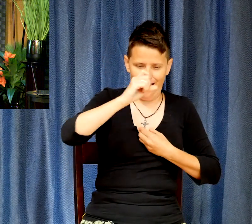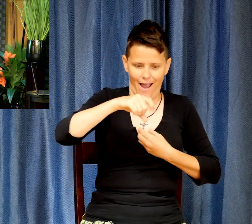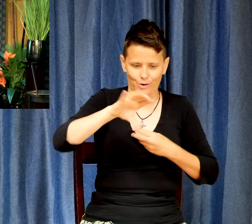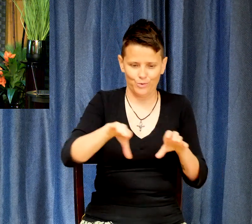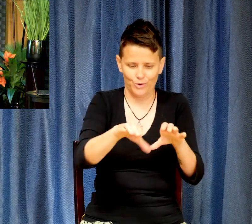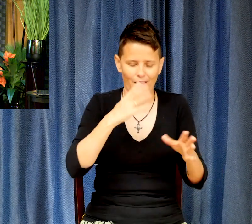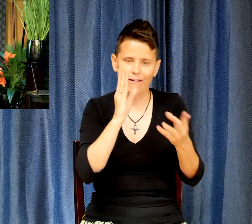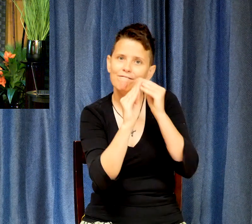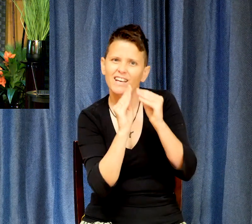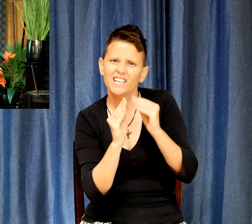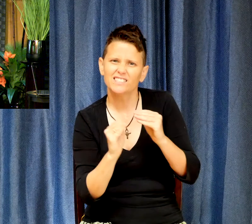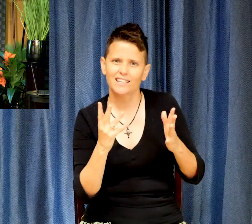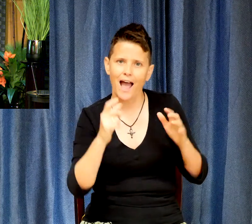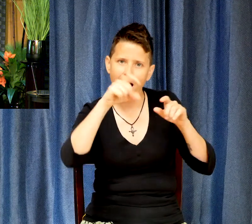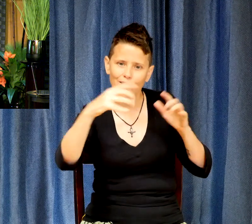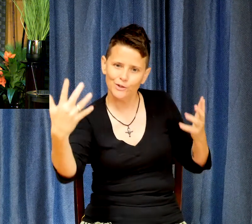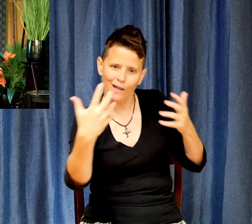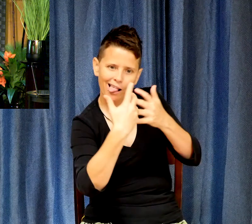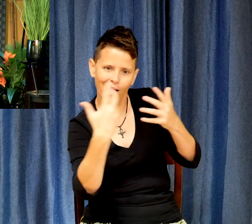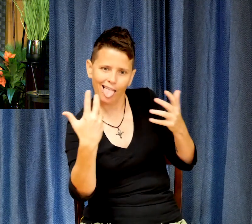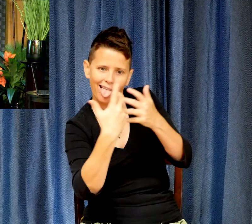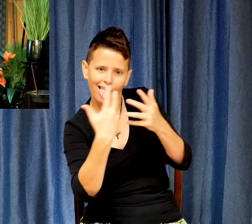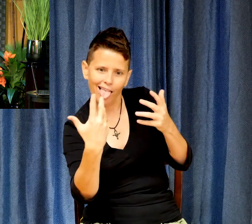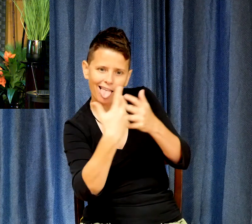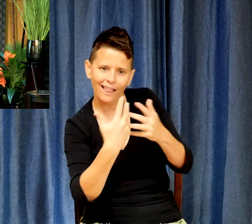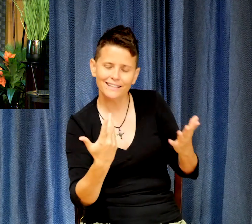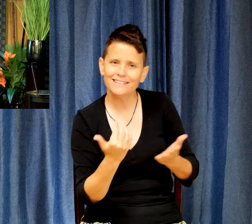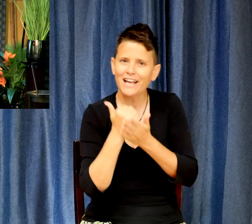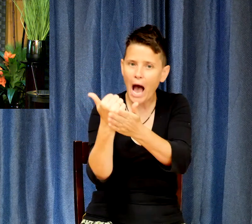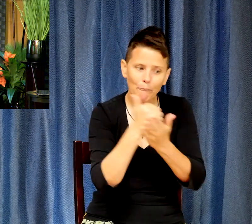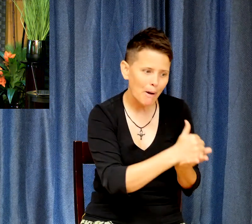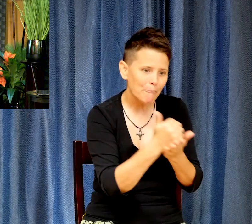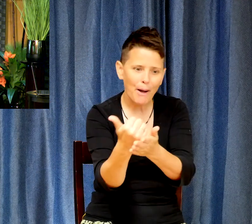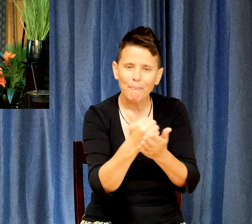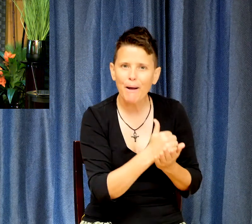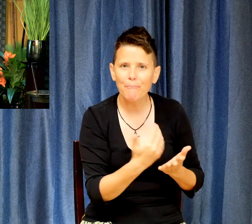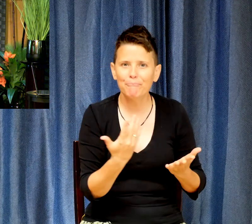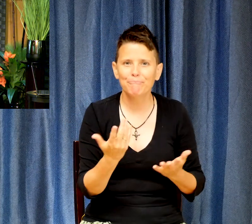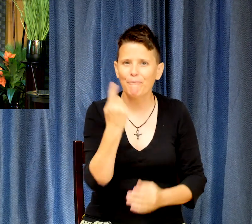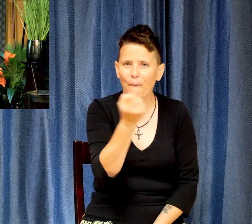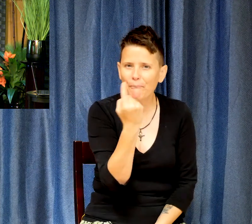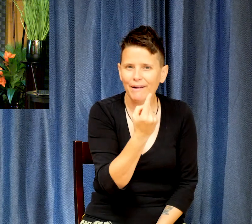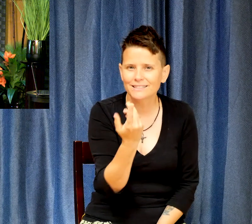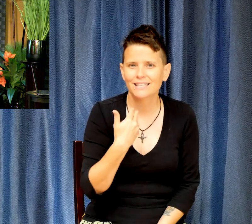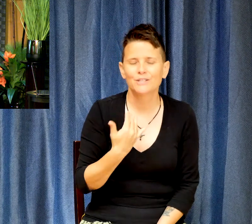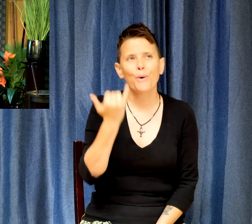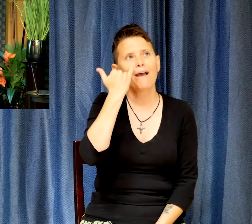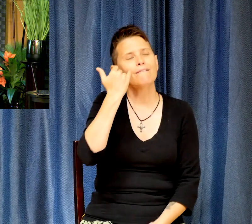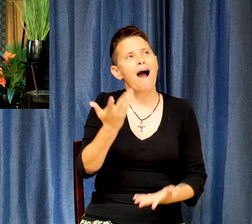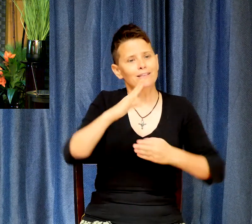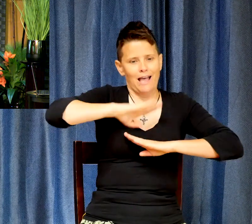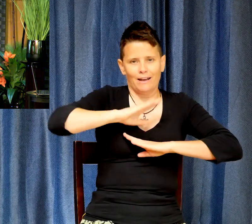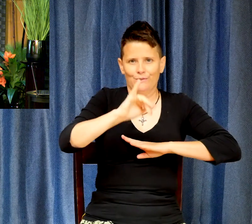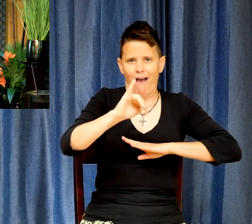to fix it and to help and to be this helper. And so there was always this sense of like, if I fulfill this need for someone, then